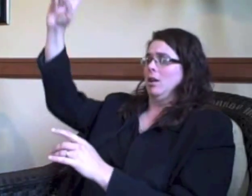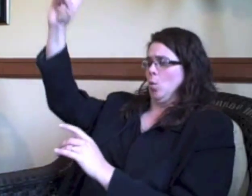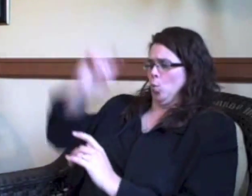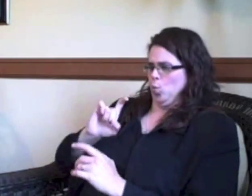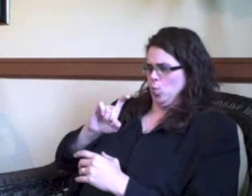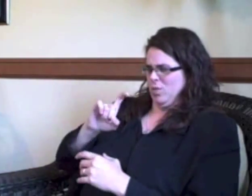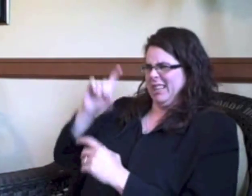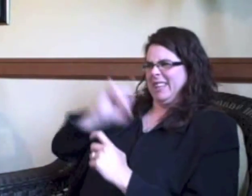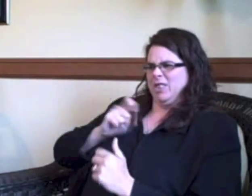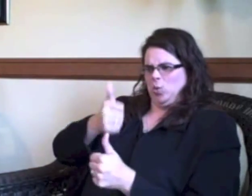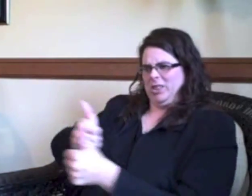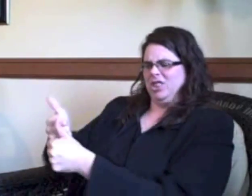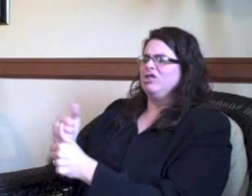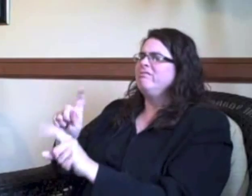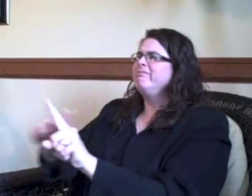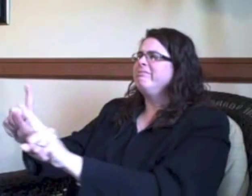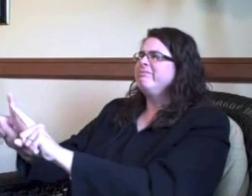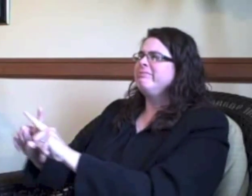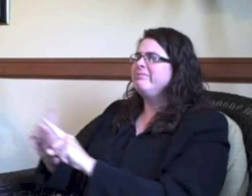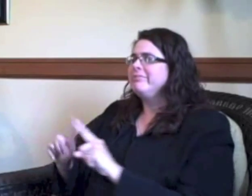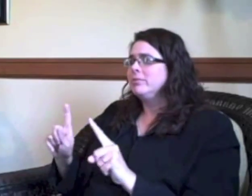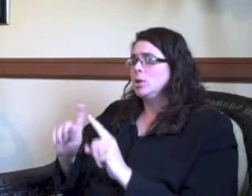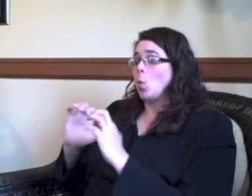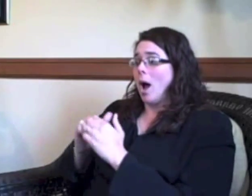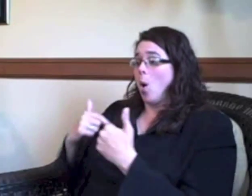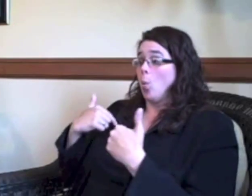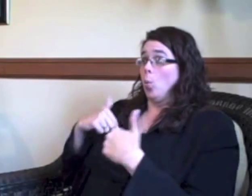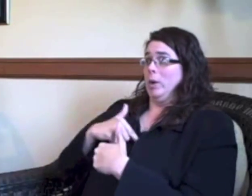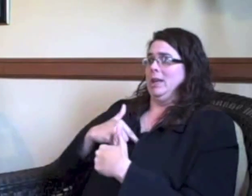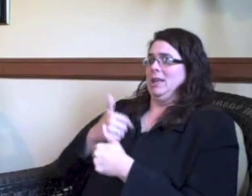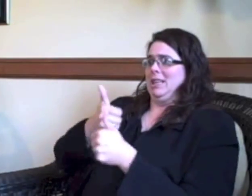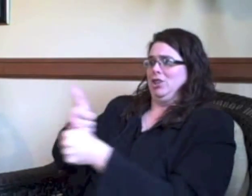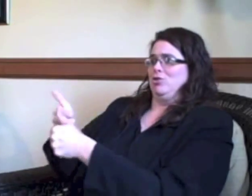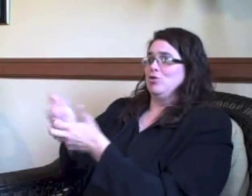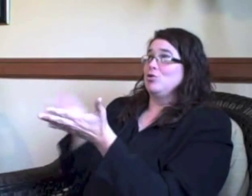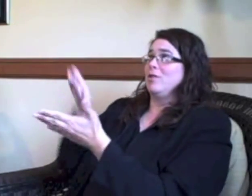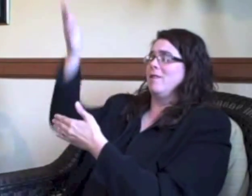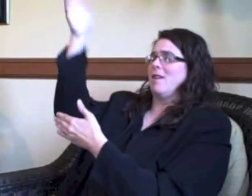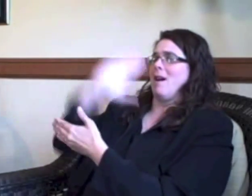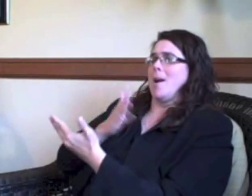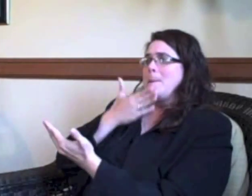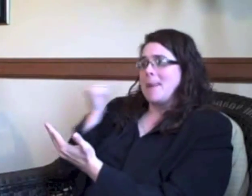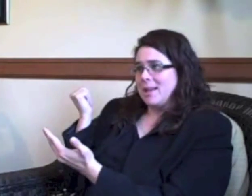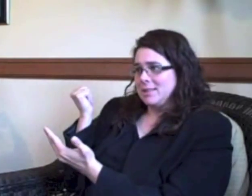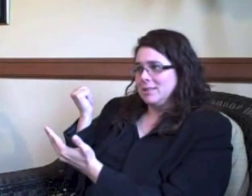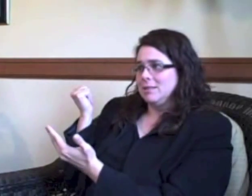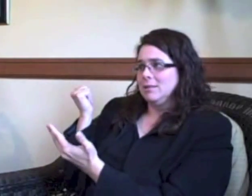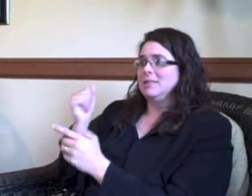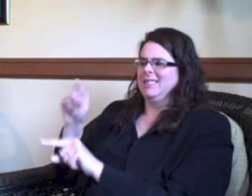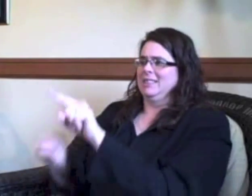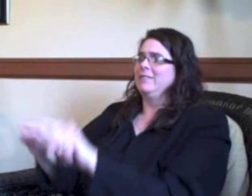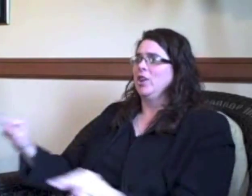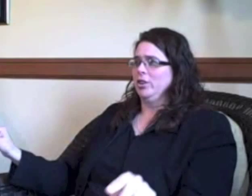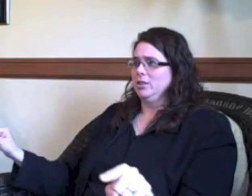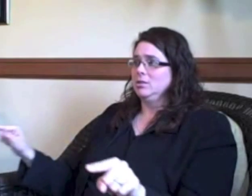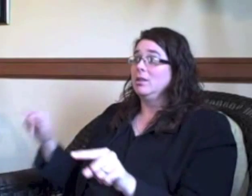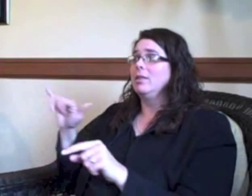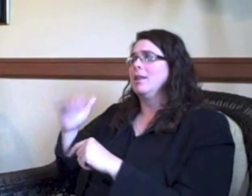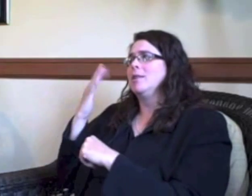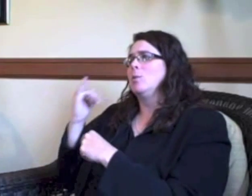in a variety of fashions, and that God gives us a variety of gifts so that we can each serve Him best,